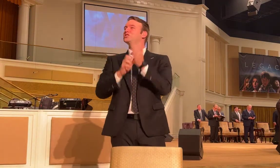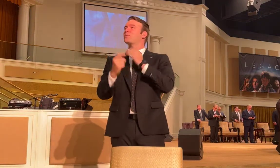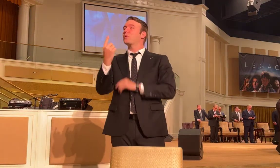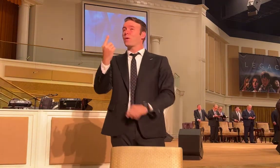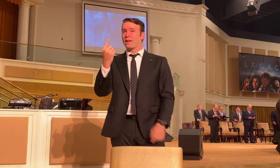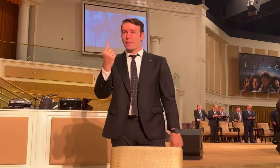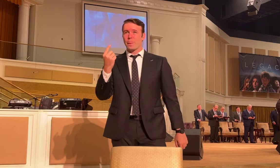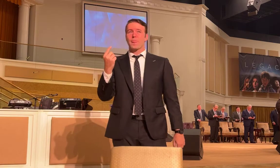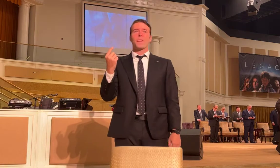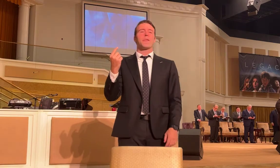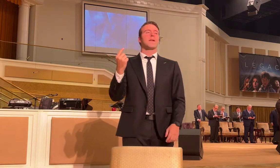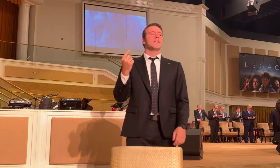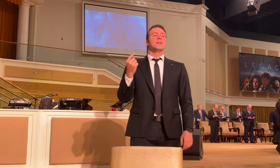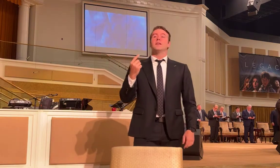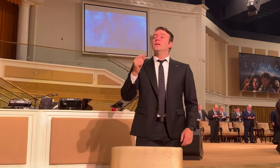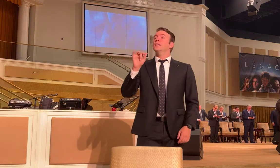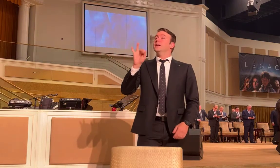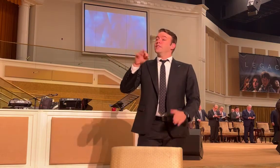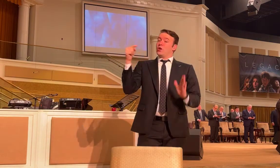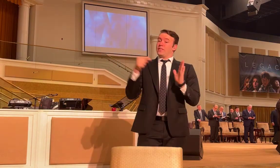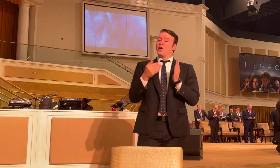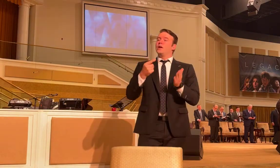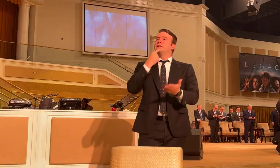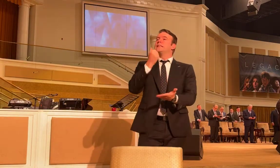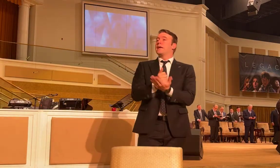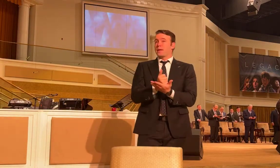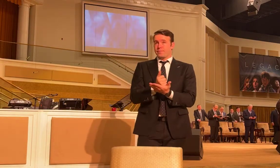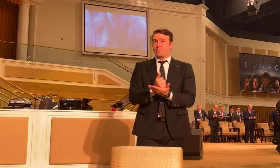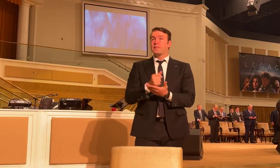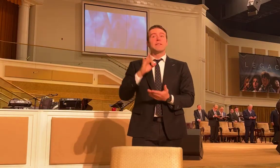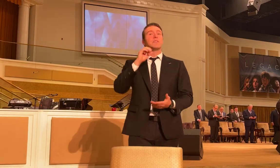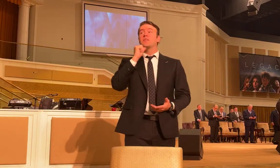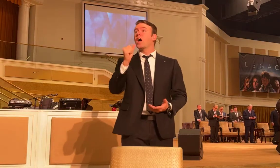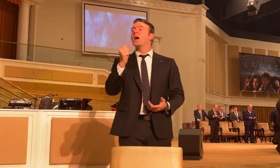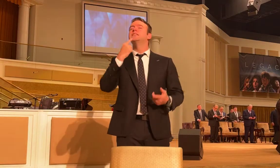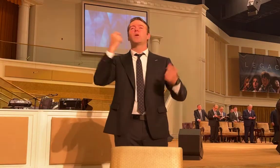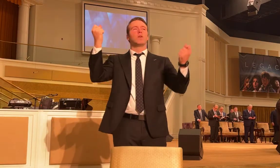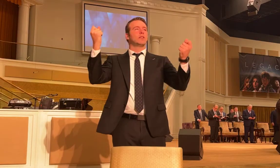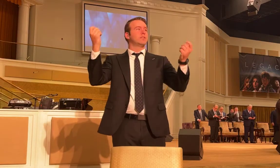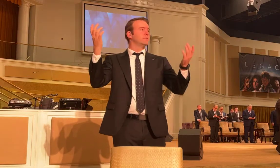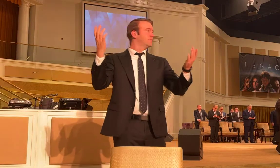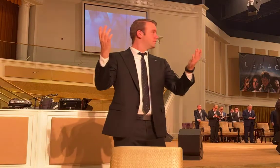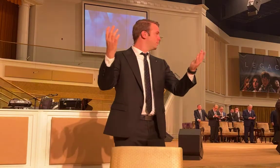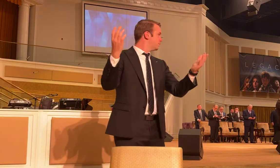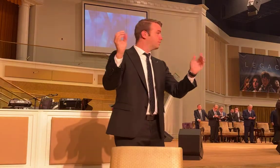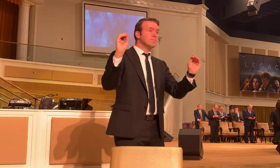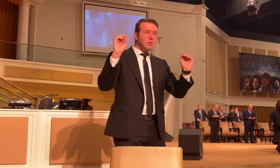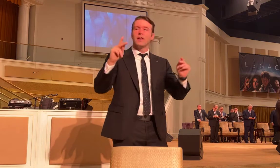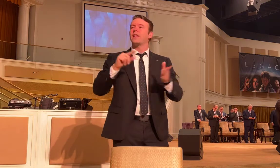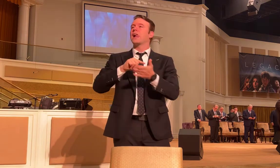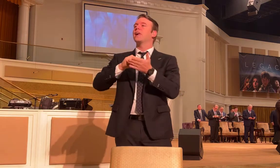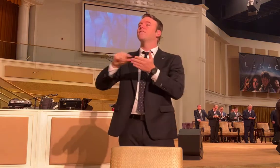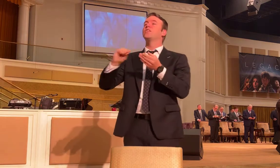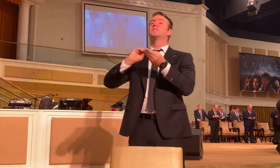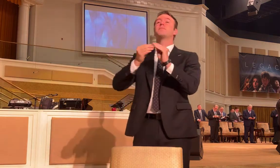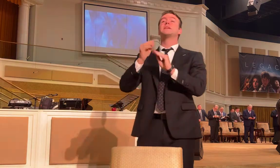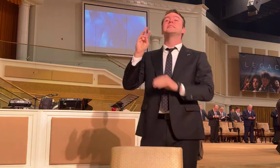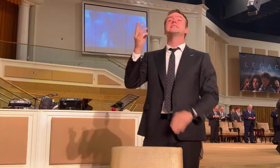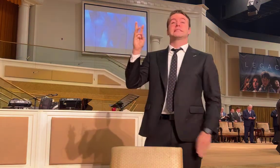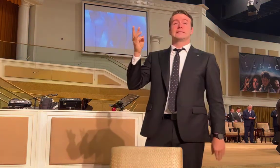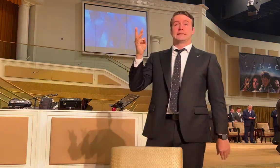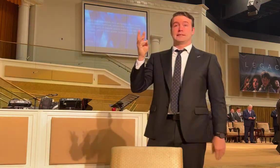1. If you're there, say amen. If you're not, say hold on. Verse number